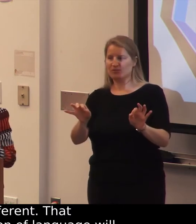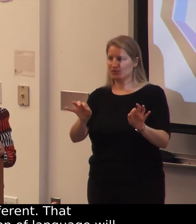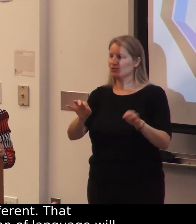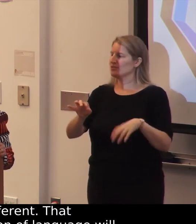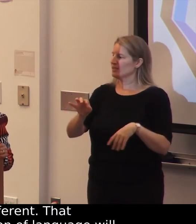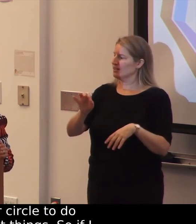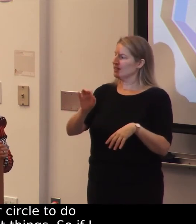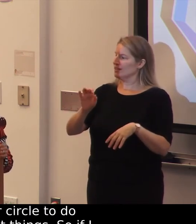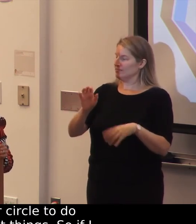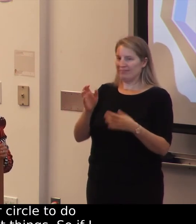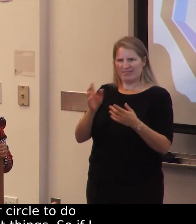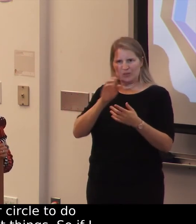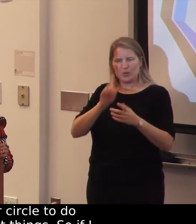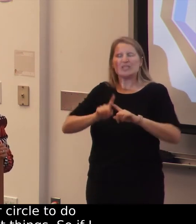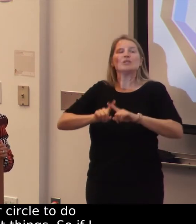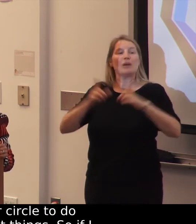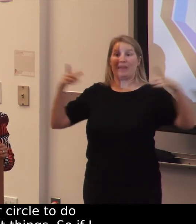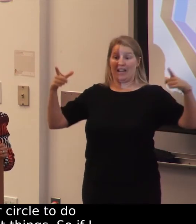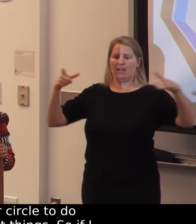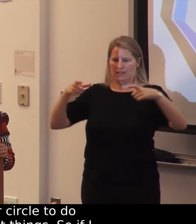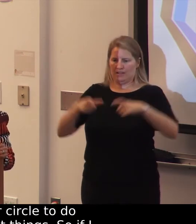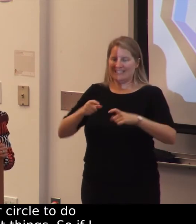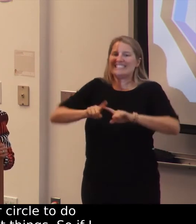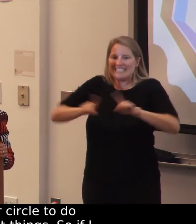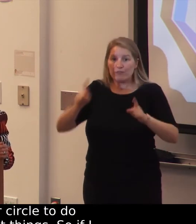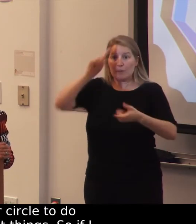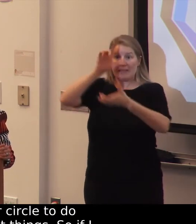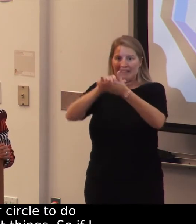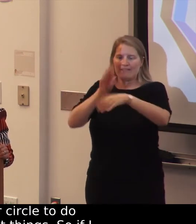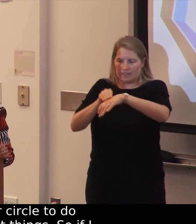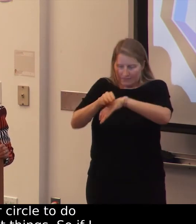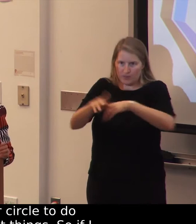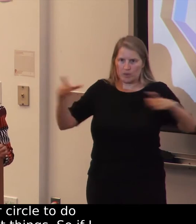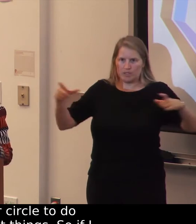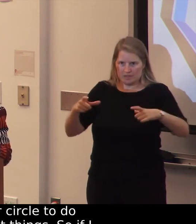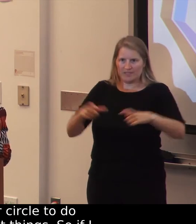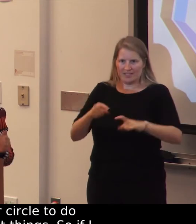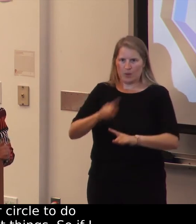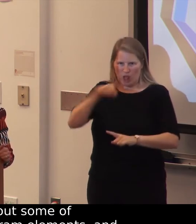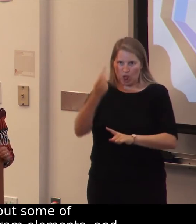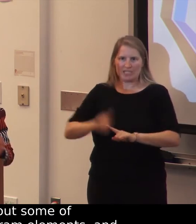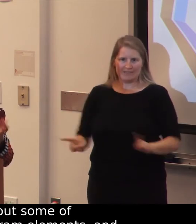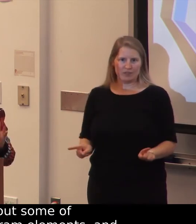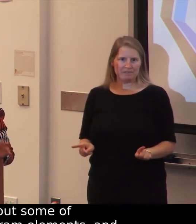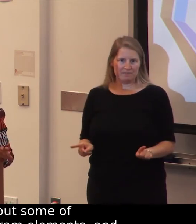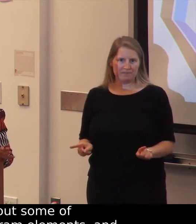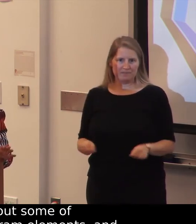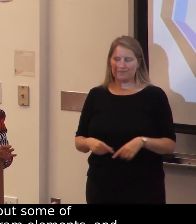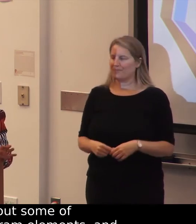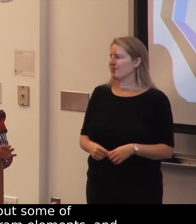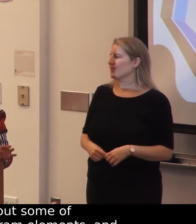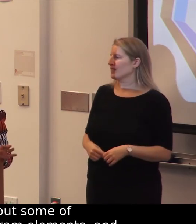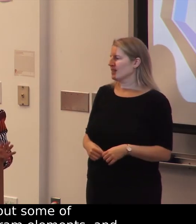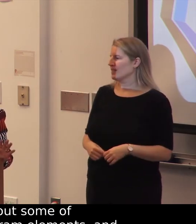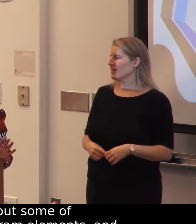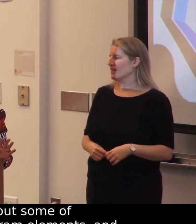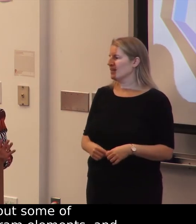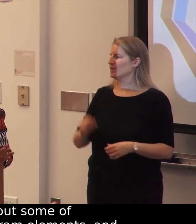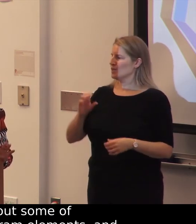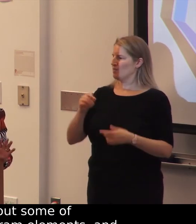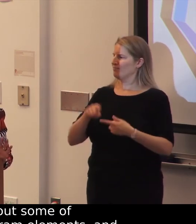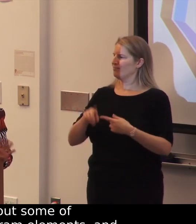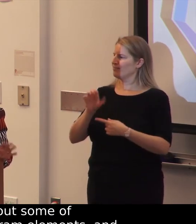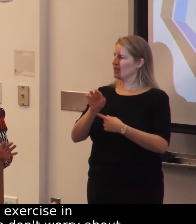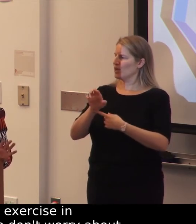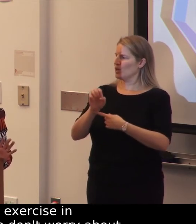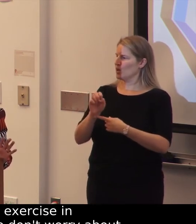inner circle to do very different things. So, if I, just for a moment to think about some of these core program elements,